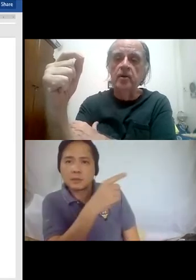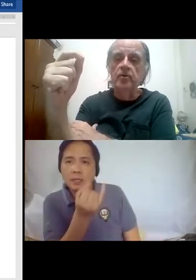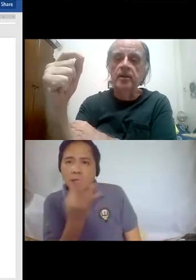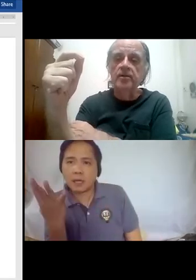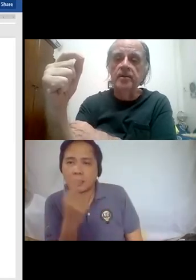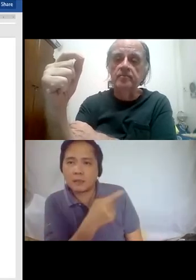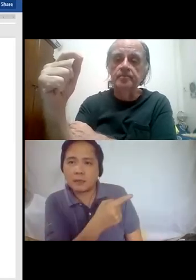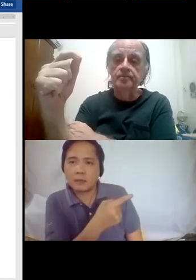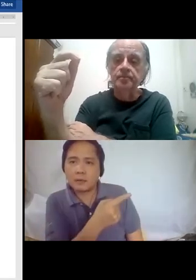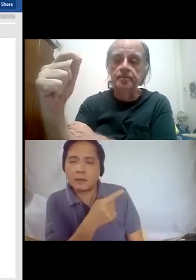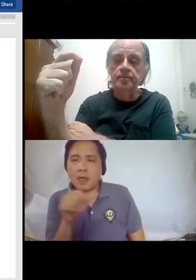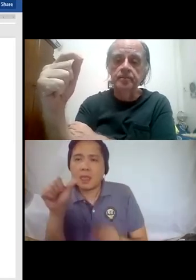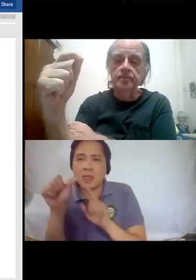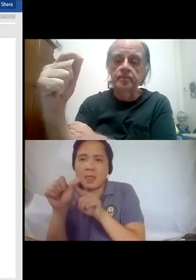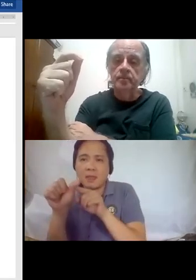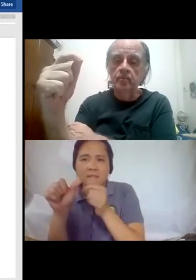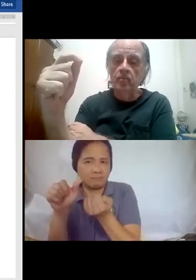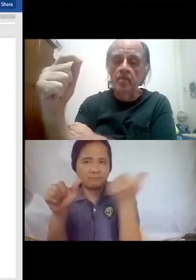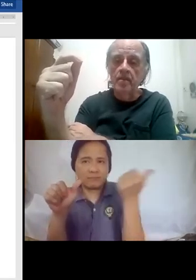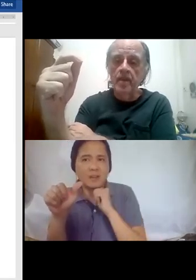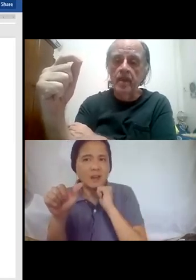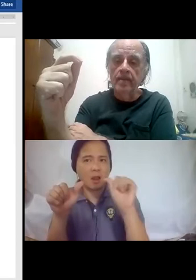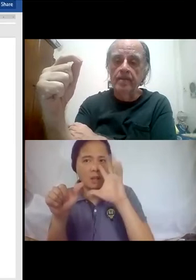Not including the thumb.